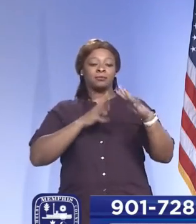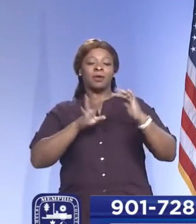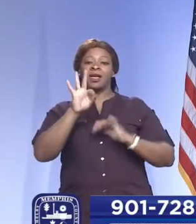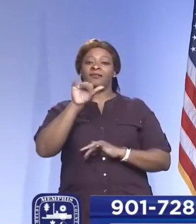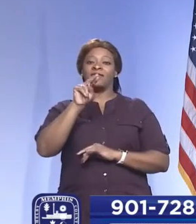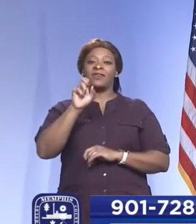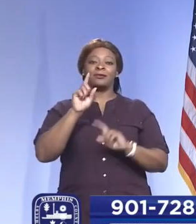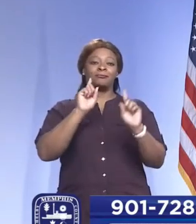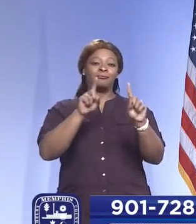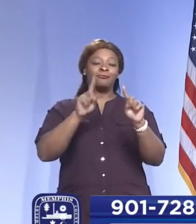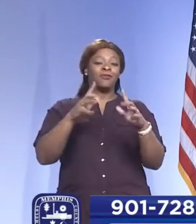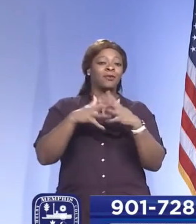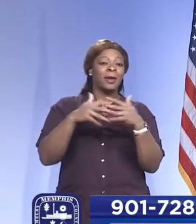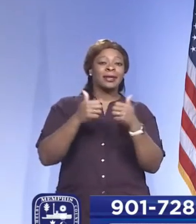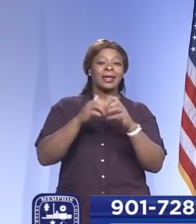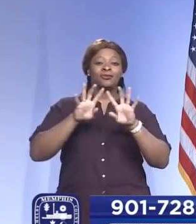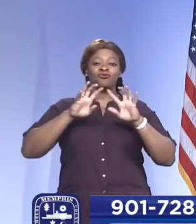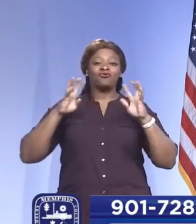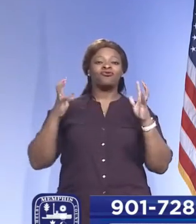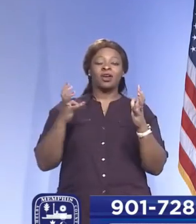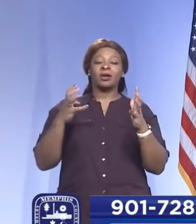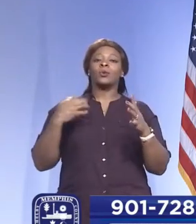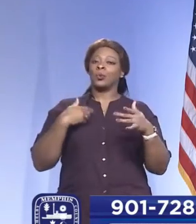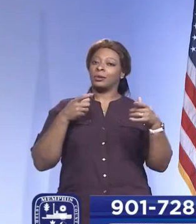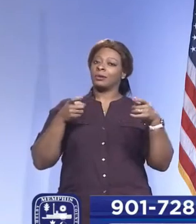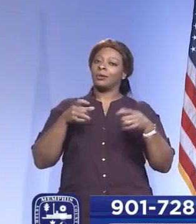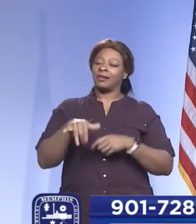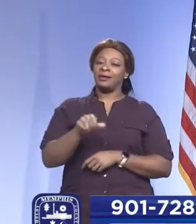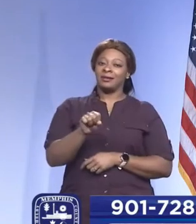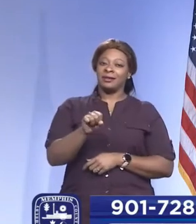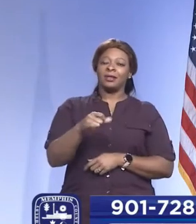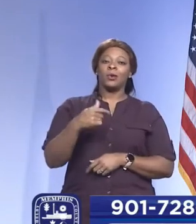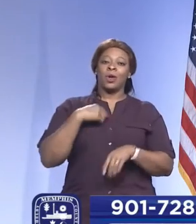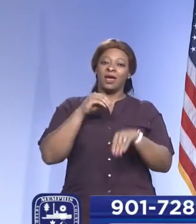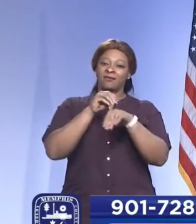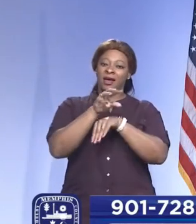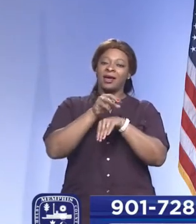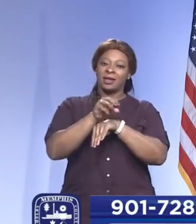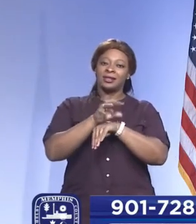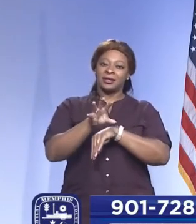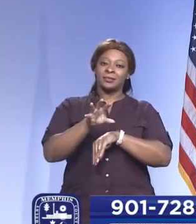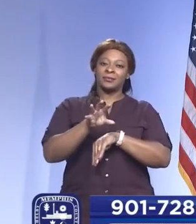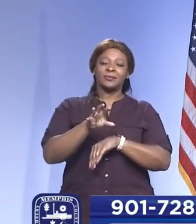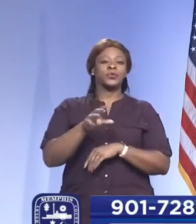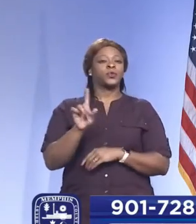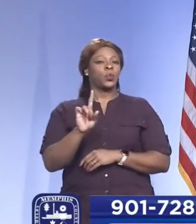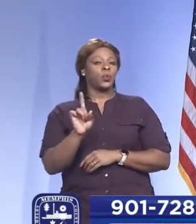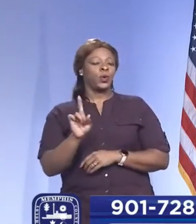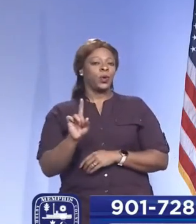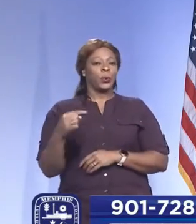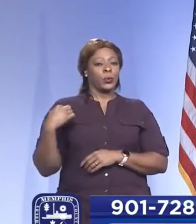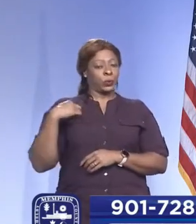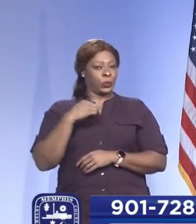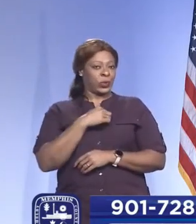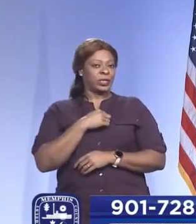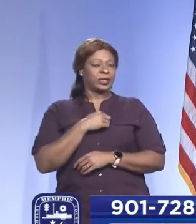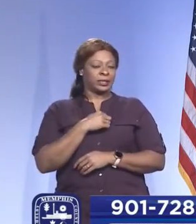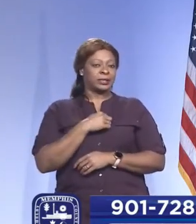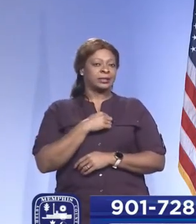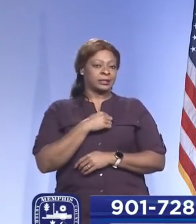that's in the crowd. We have guidance whereby we